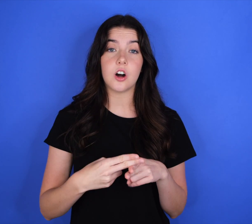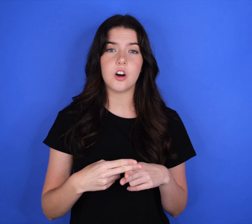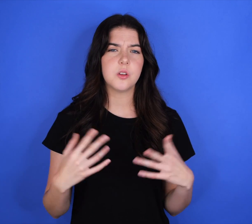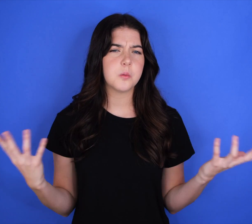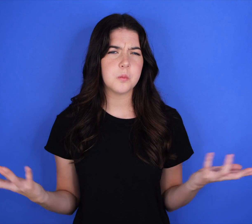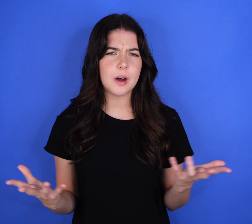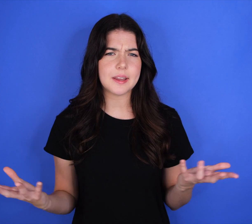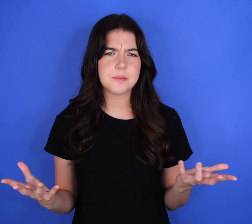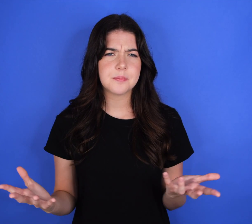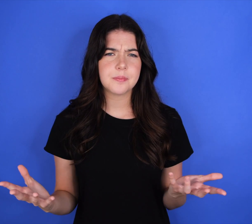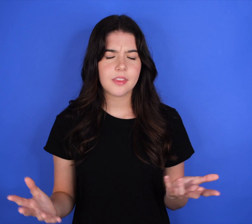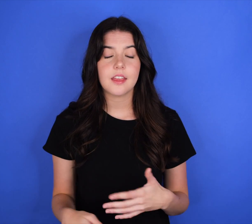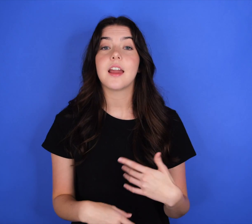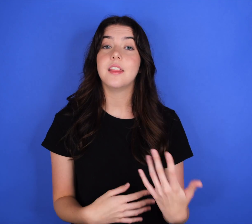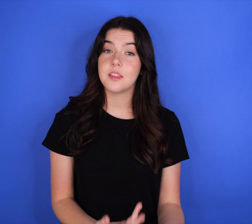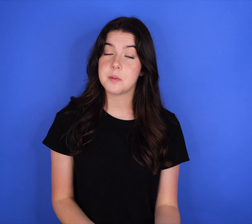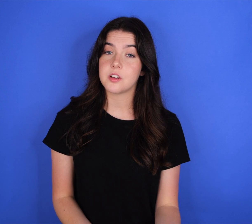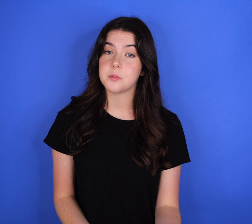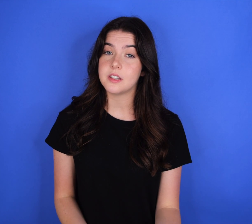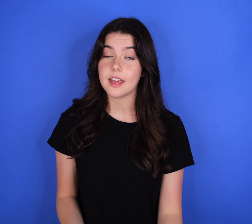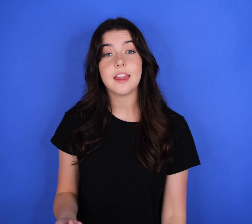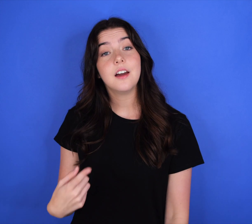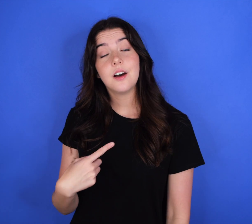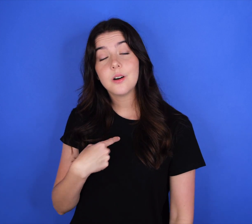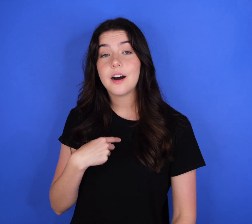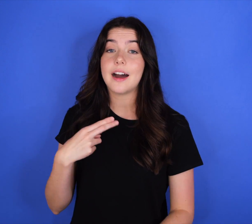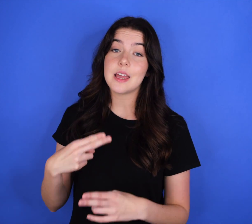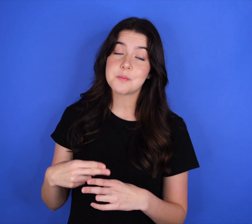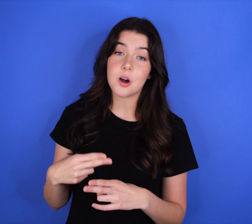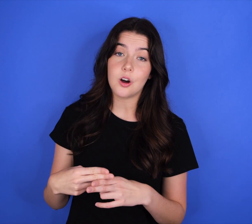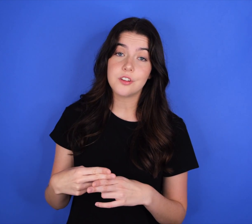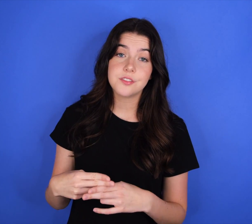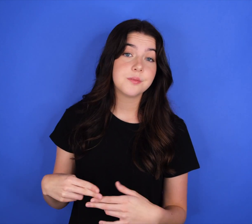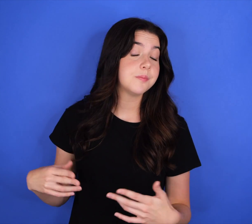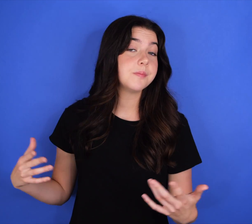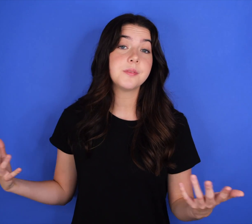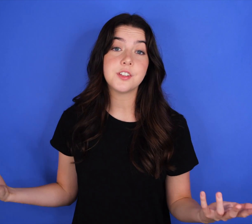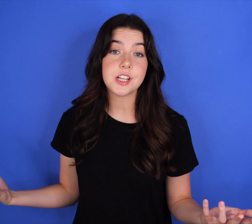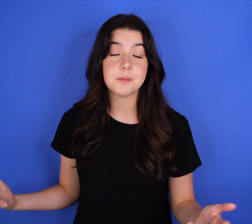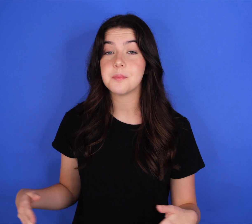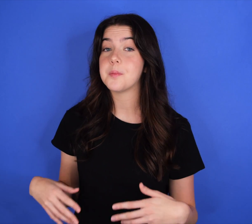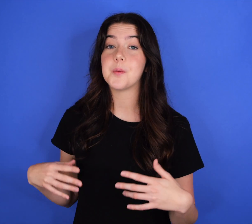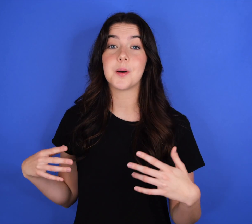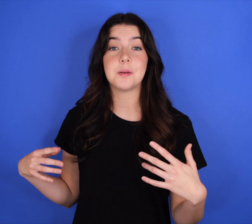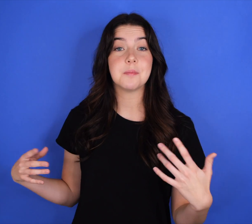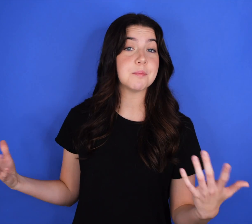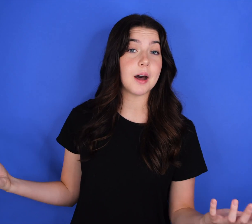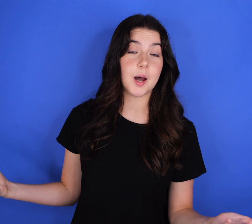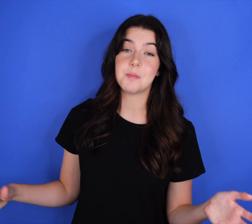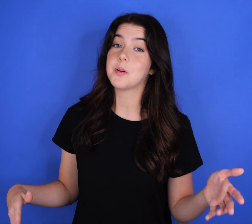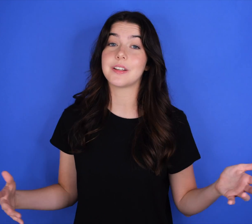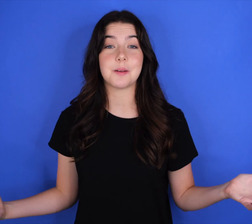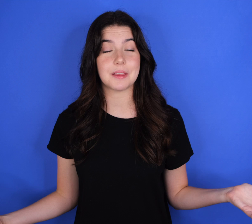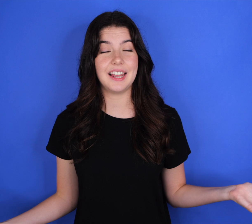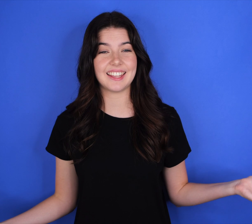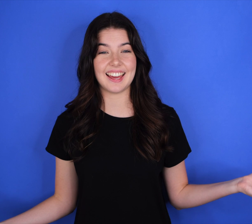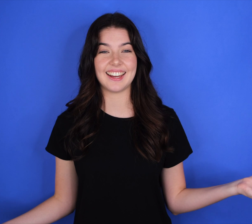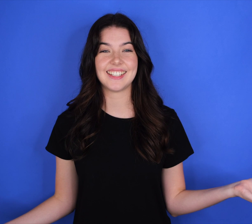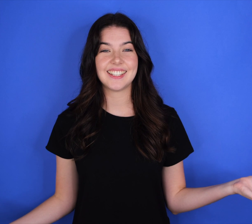called what? And then the person would say, oh, I am called Jim or Bob or something like that. So